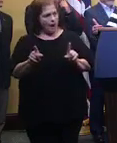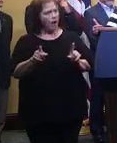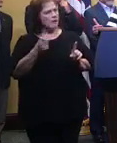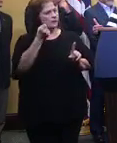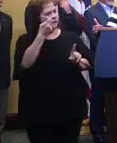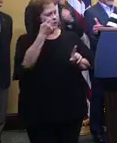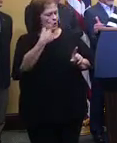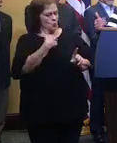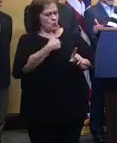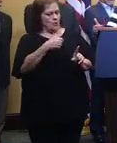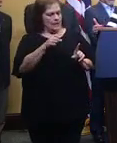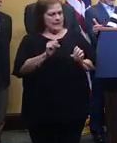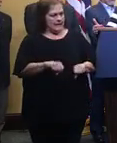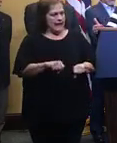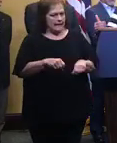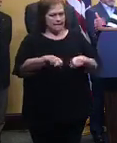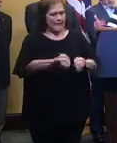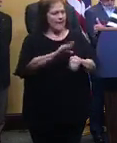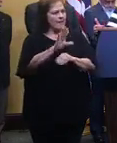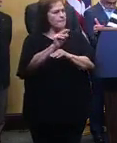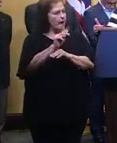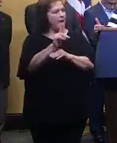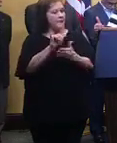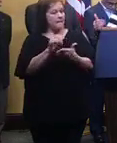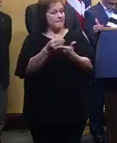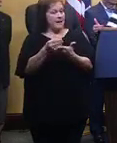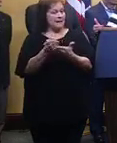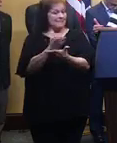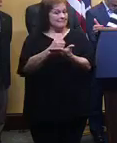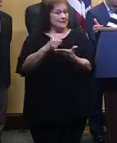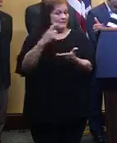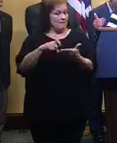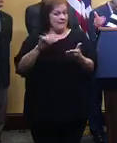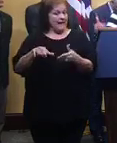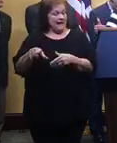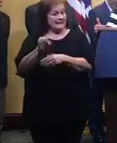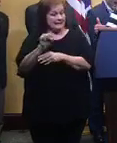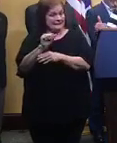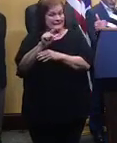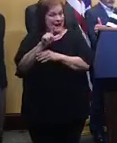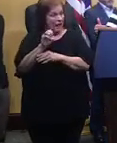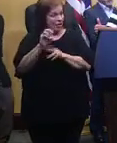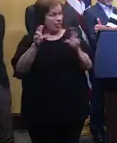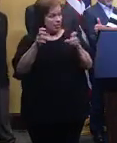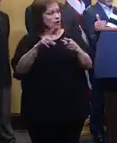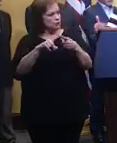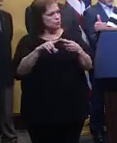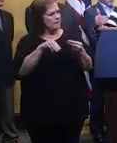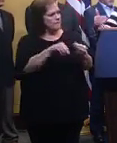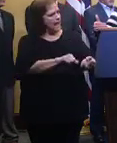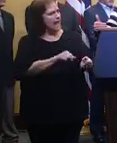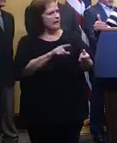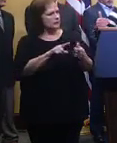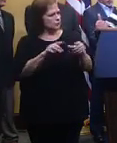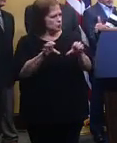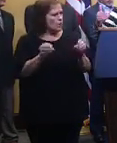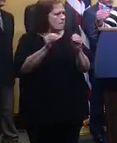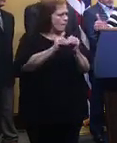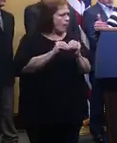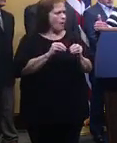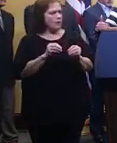leverage those the bond sales, those dollars generated from the bond sales, to meet the need, to fill that gap, to do more,